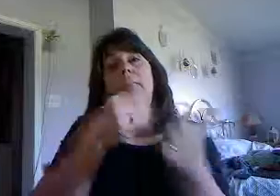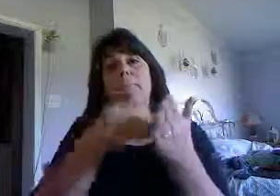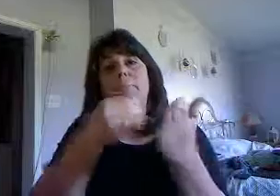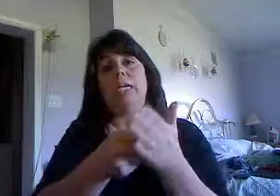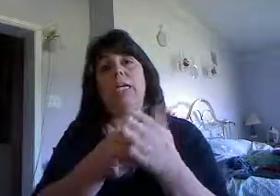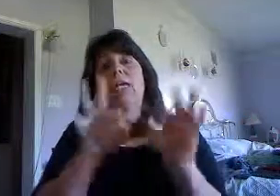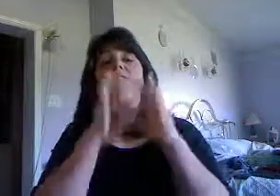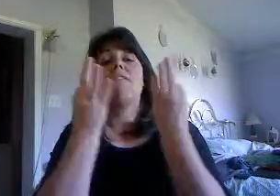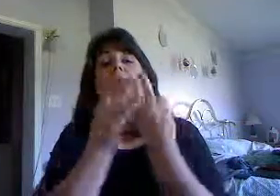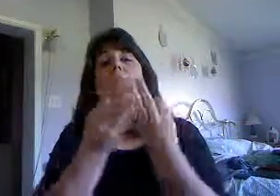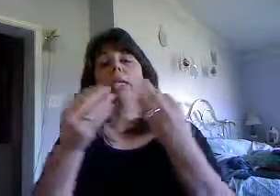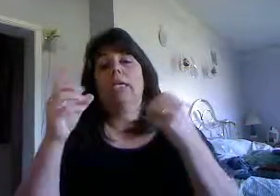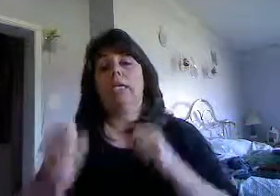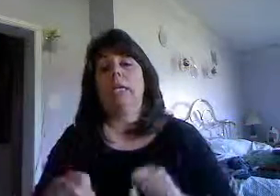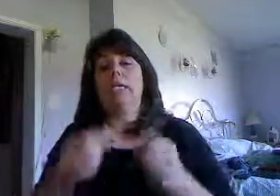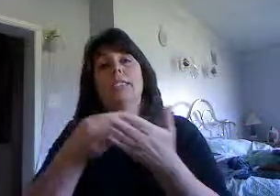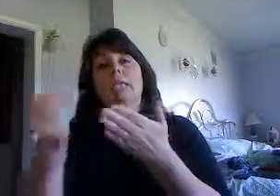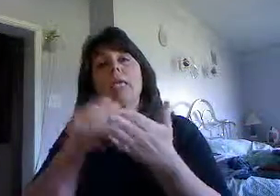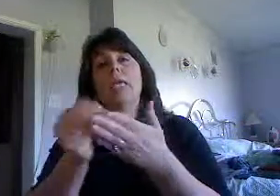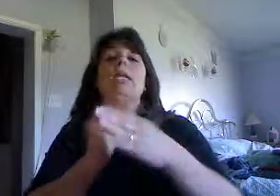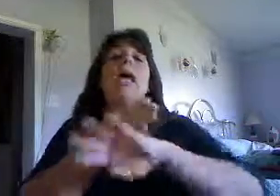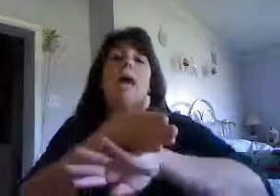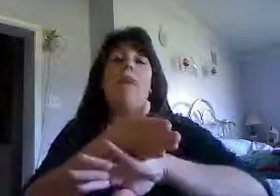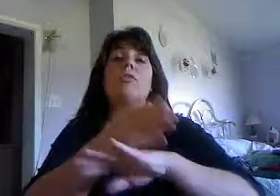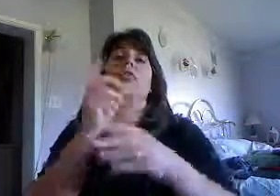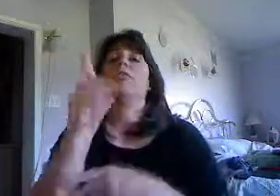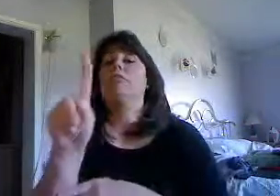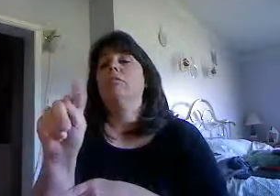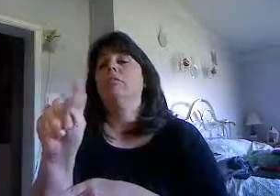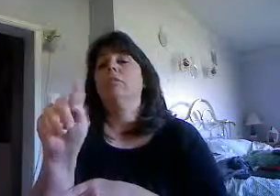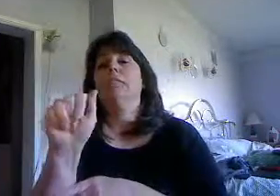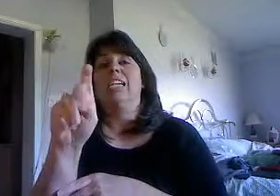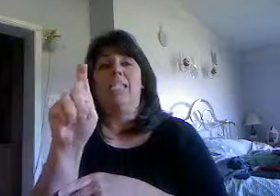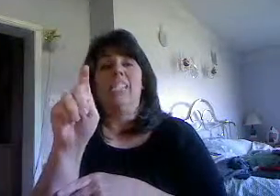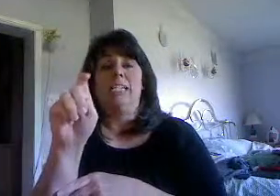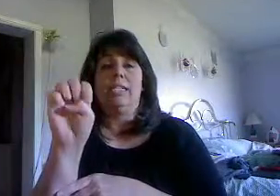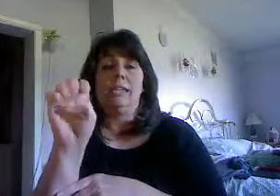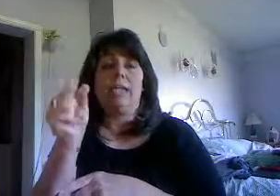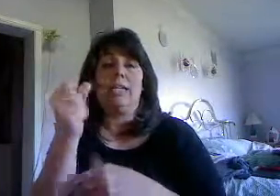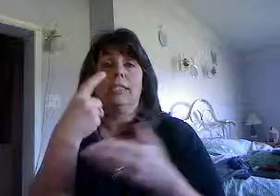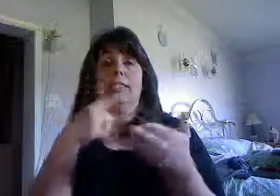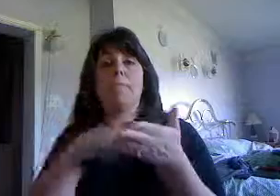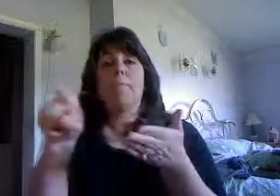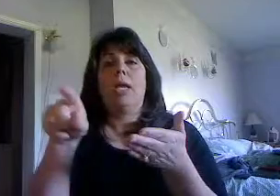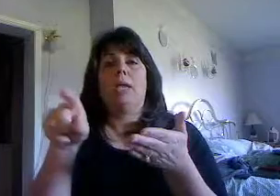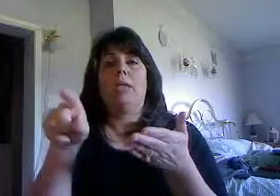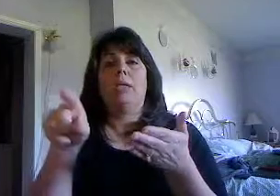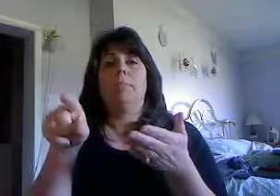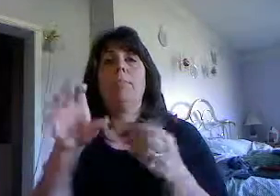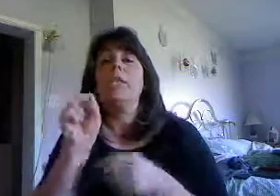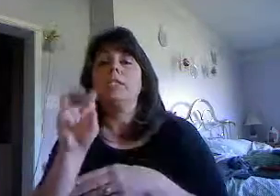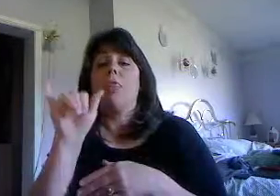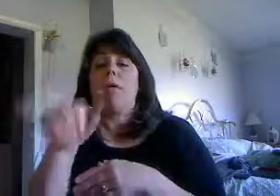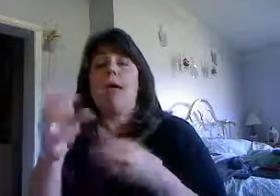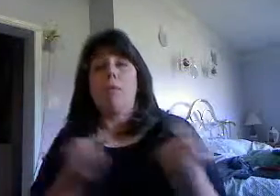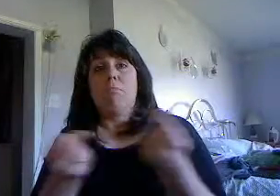Families not only had money to spend on housing, but they had income to buy automobiles. Automobile